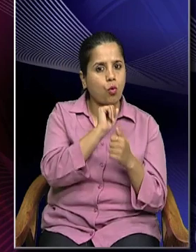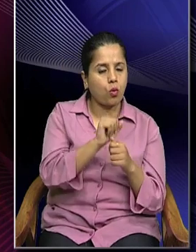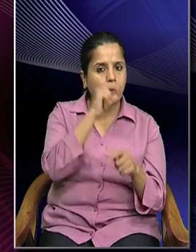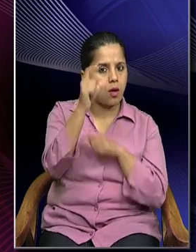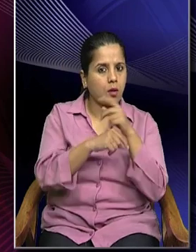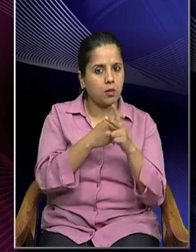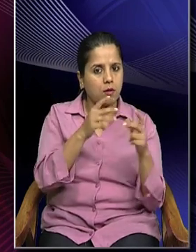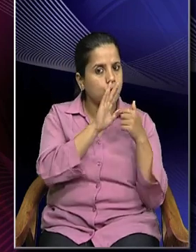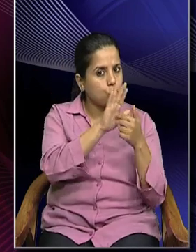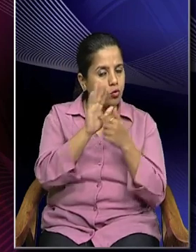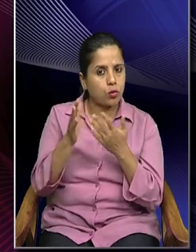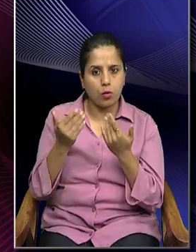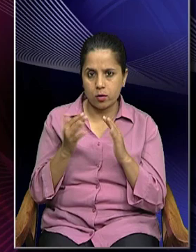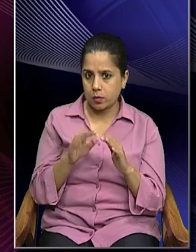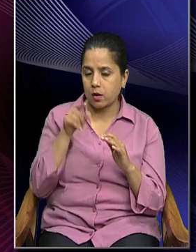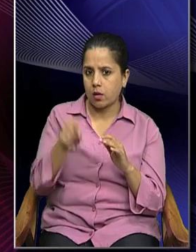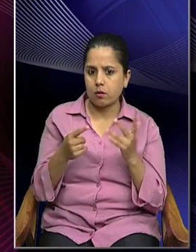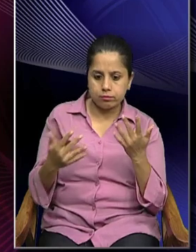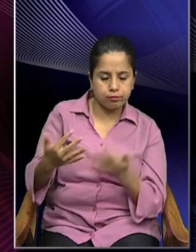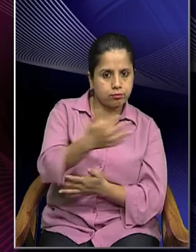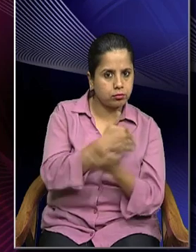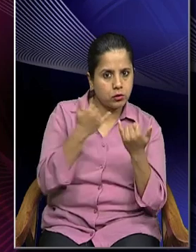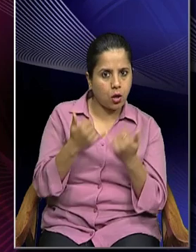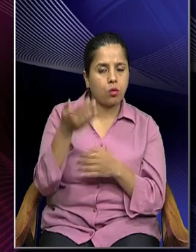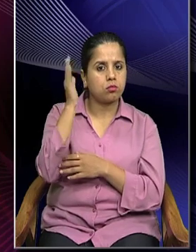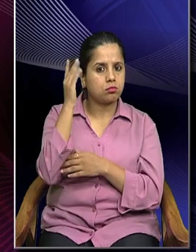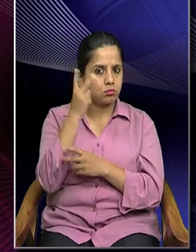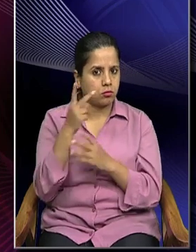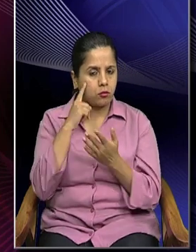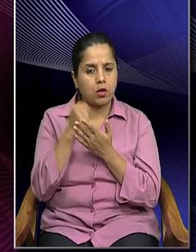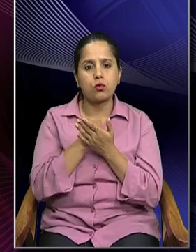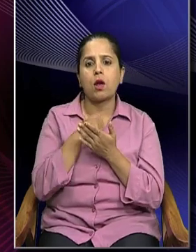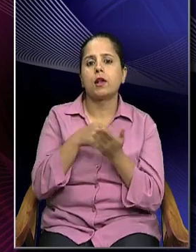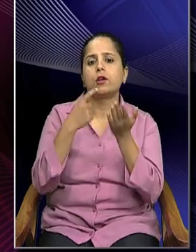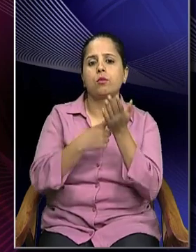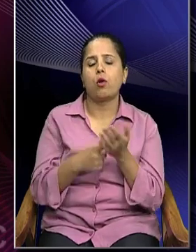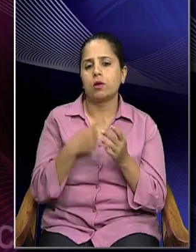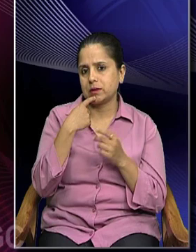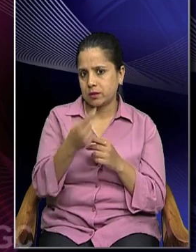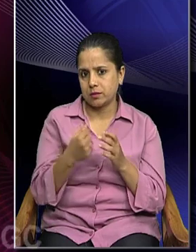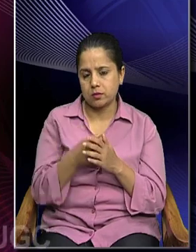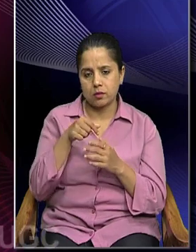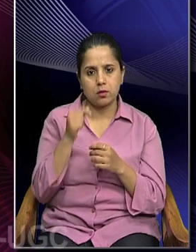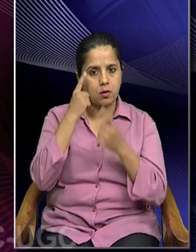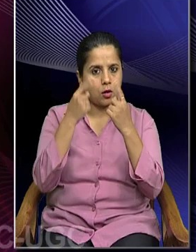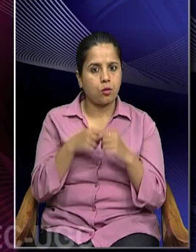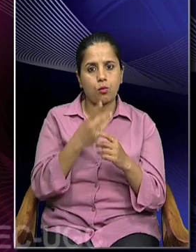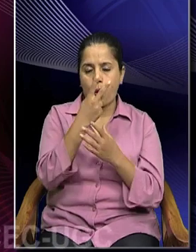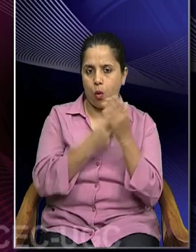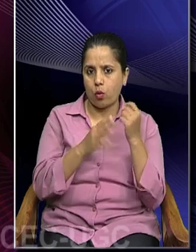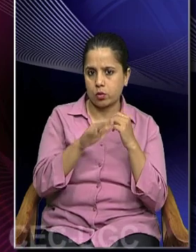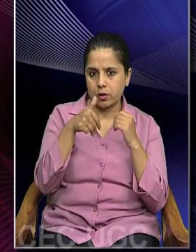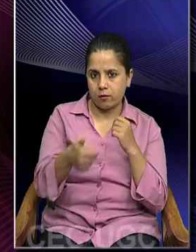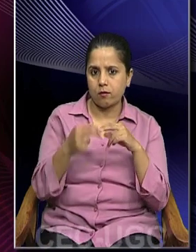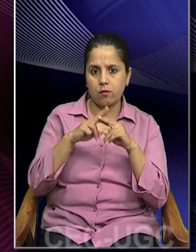industry partners, culminating in the presentations and the reports that are assessed both by the